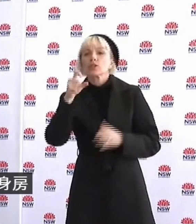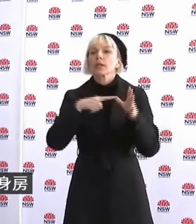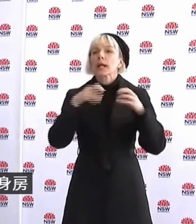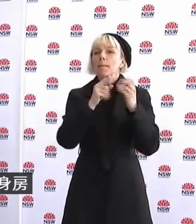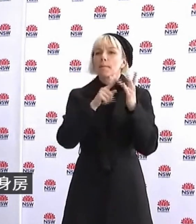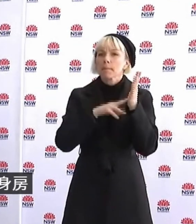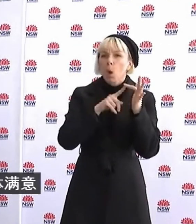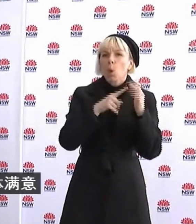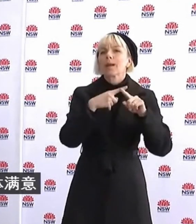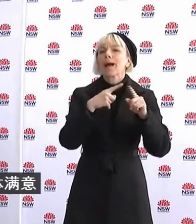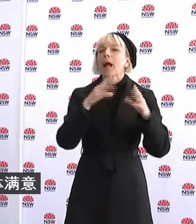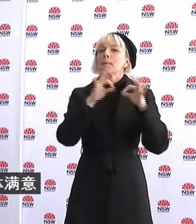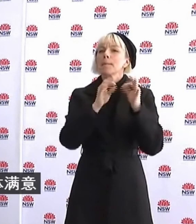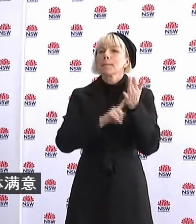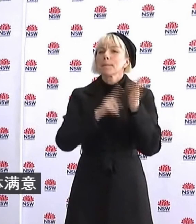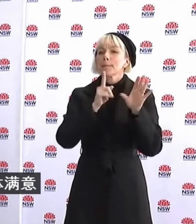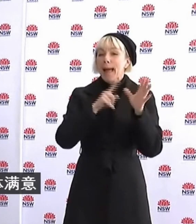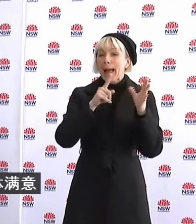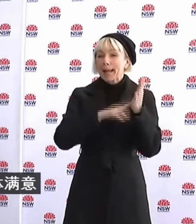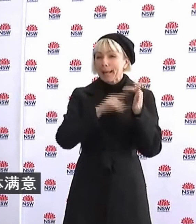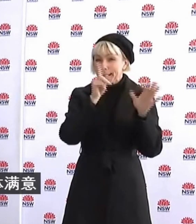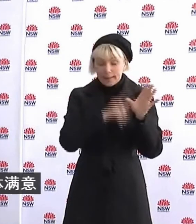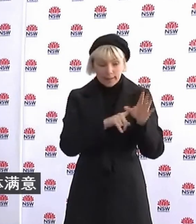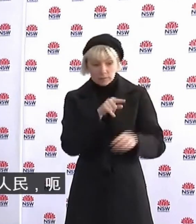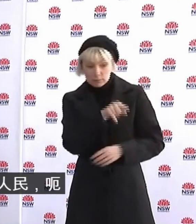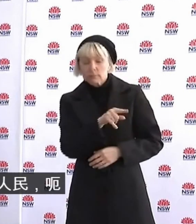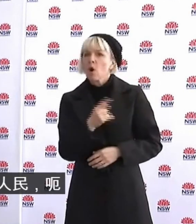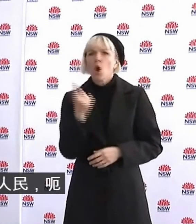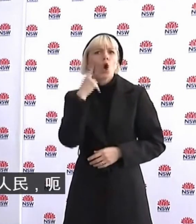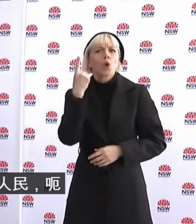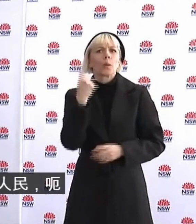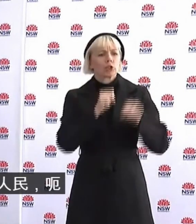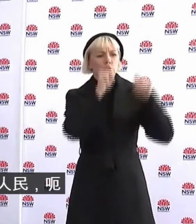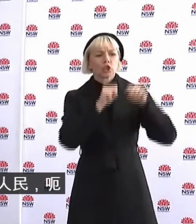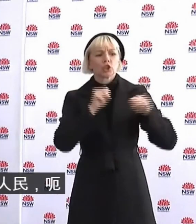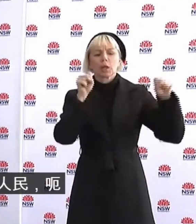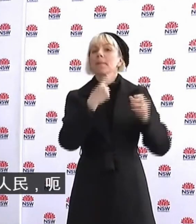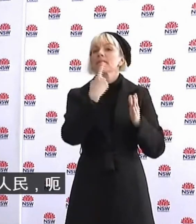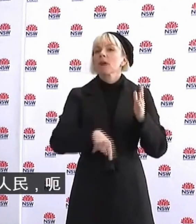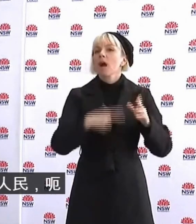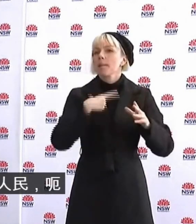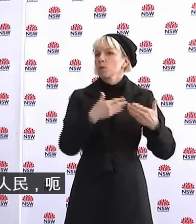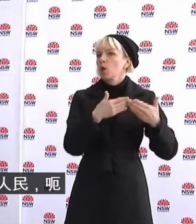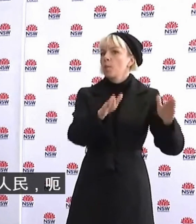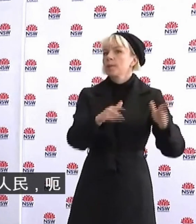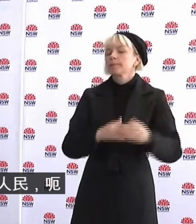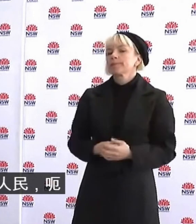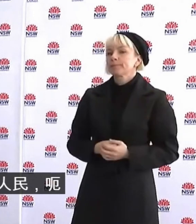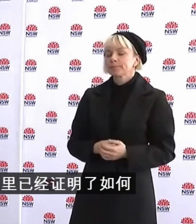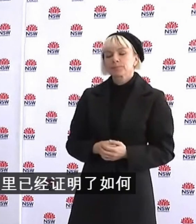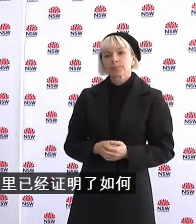are hearing there was a gym that was fined. Any other issues or generally happy? Look, I think police and people of the Central